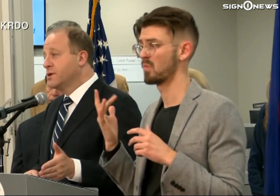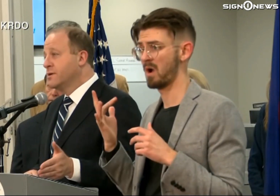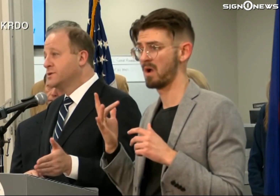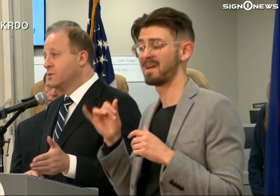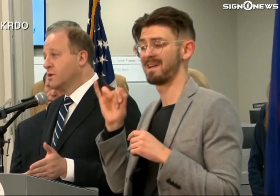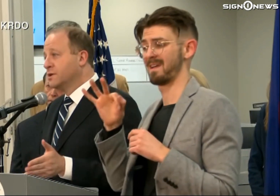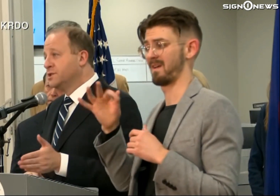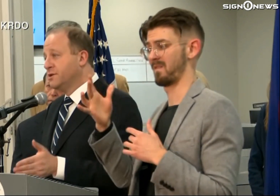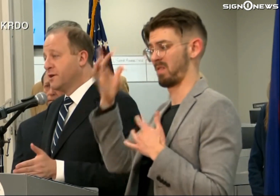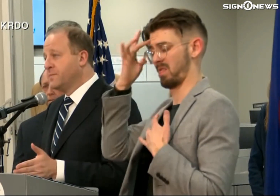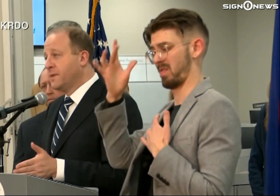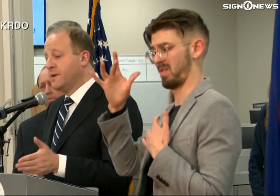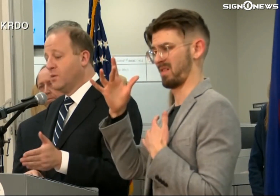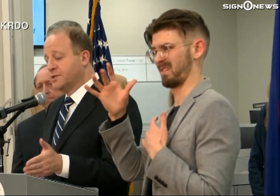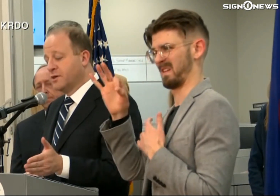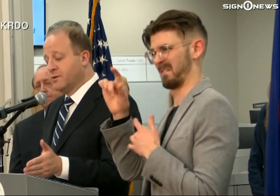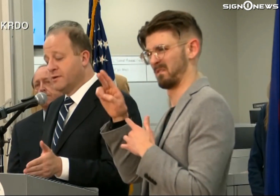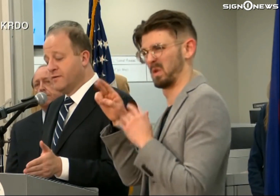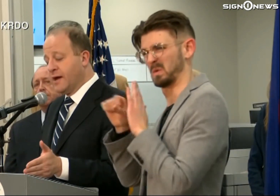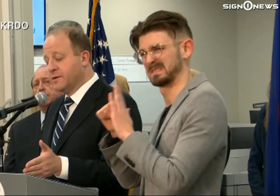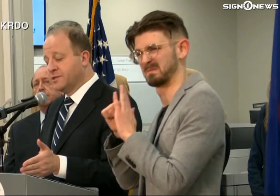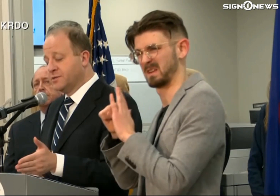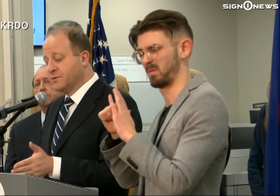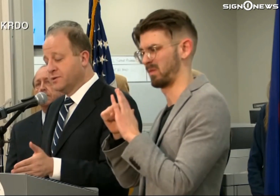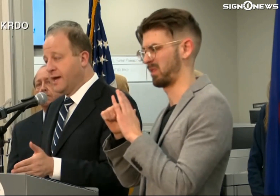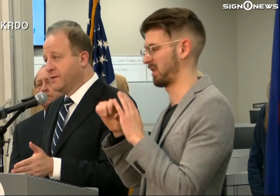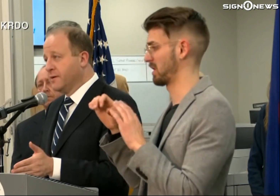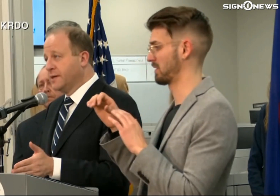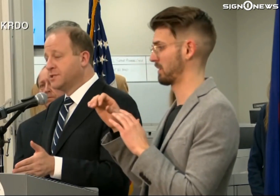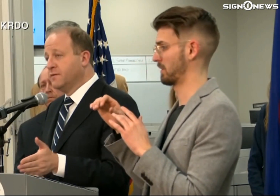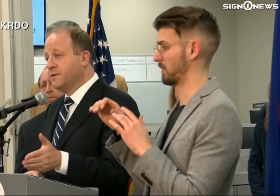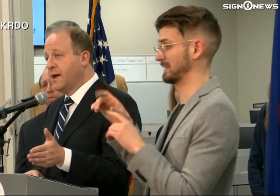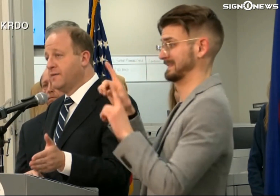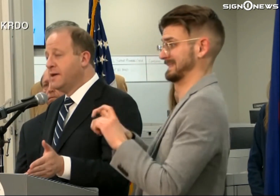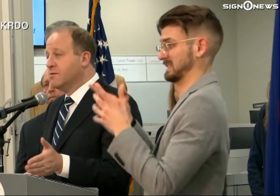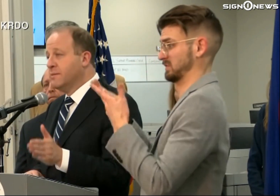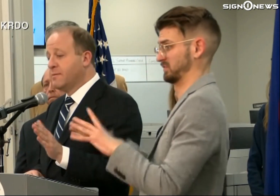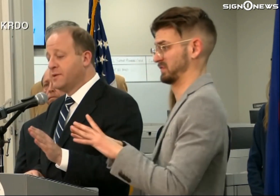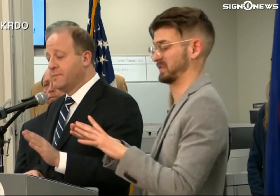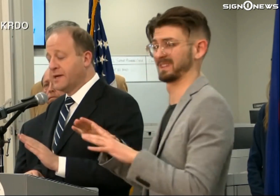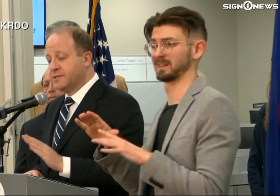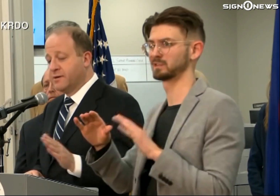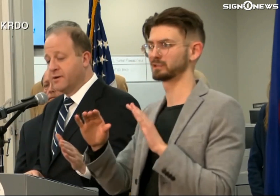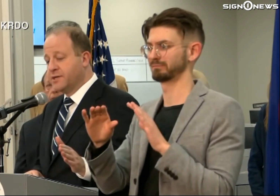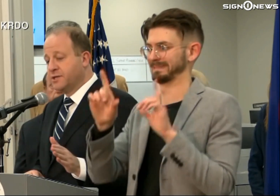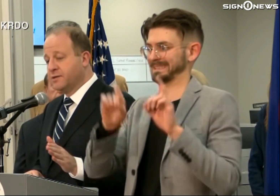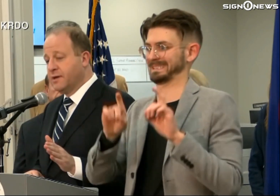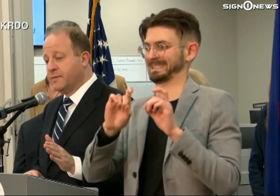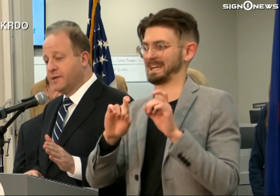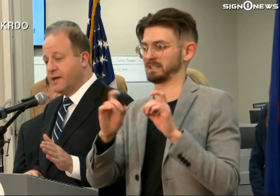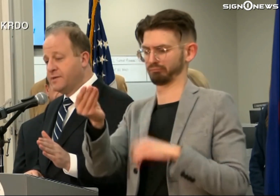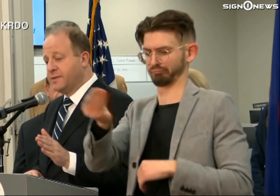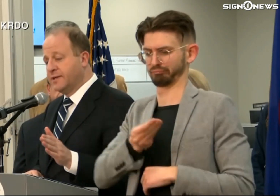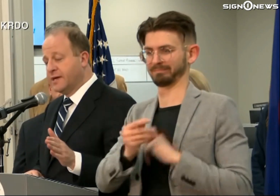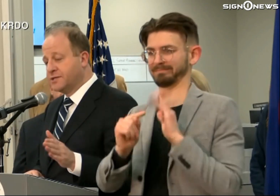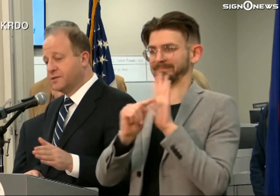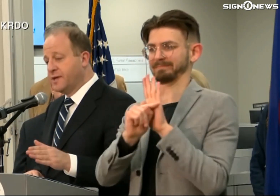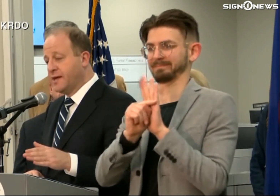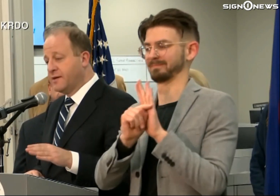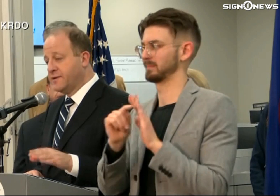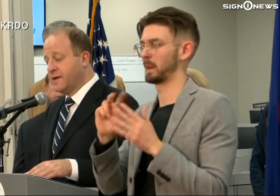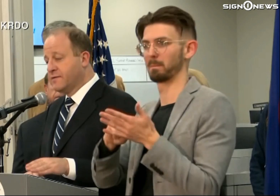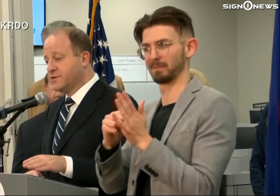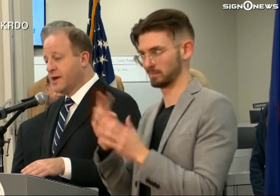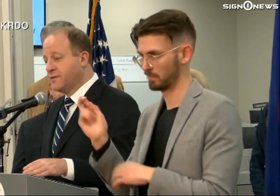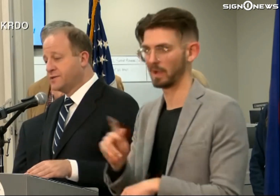can return to work sooner once coronavirus is ruled out, right? So if you have, remember that based on our initial epidemiological